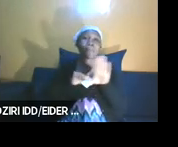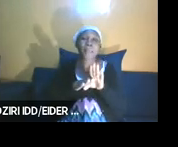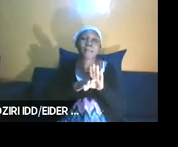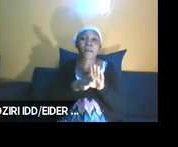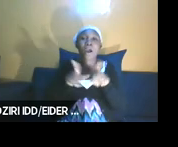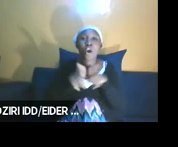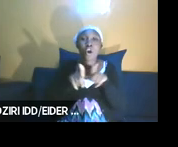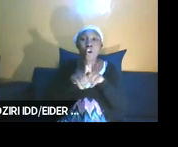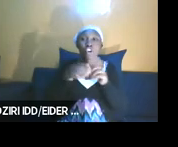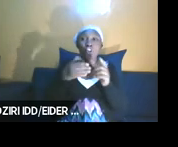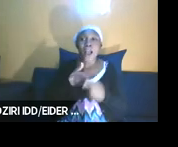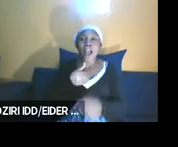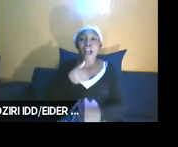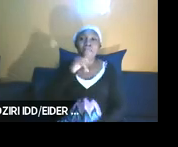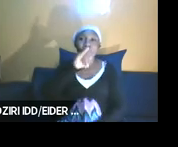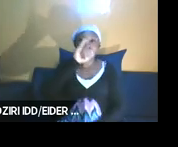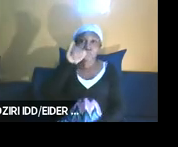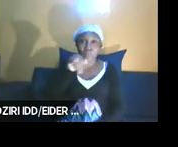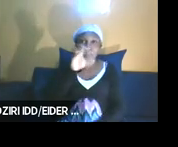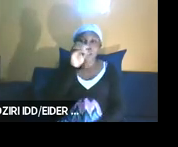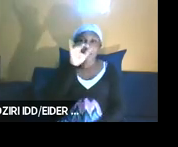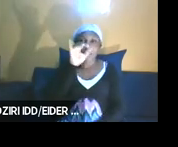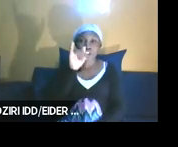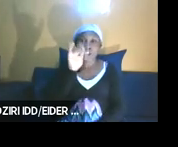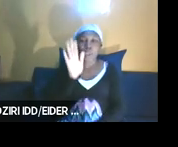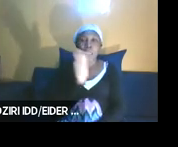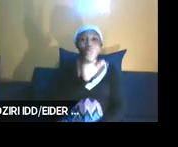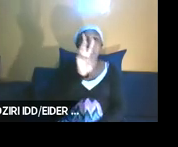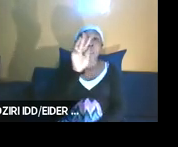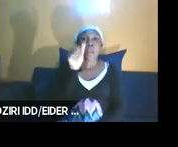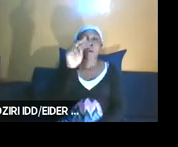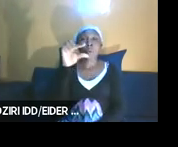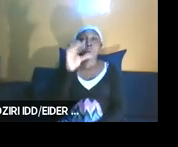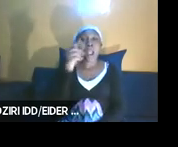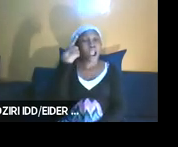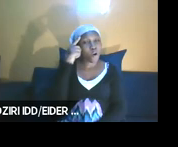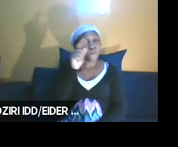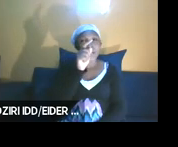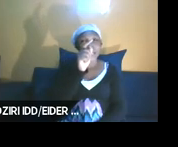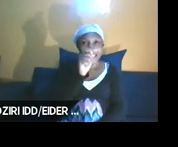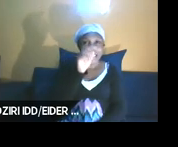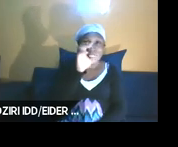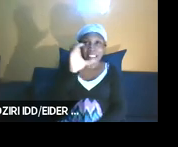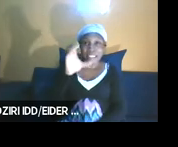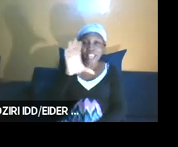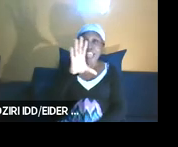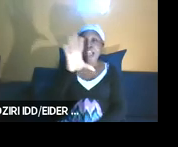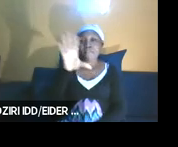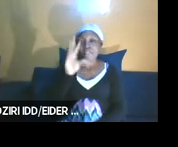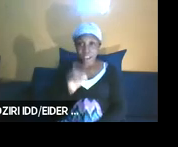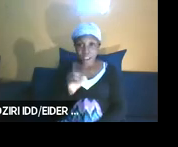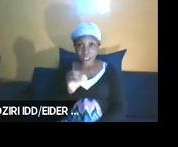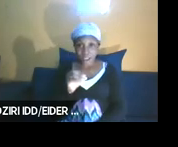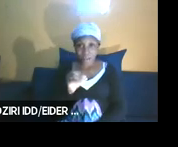Wango of TCC Africa as one of the core organizers, who's currently experiencing